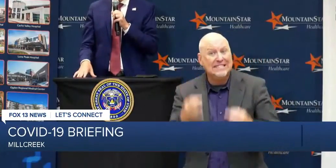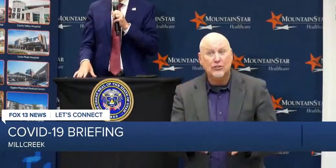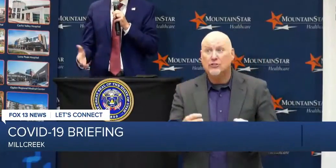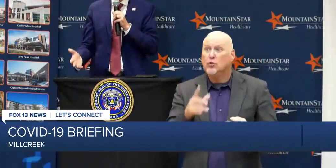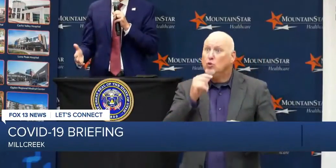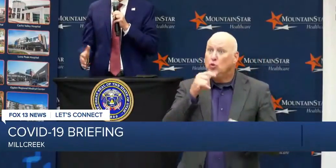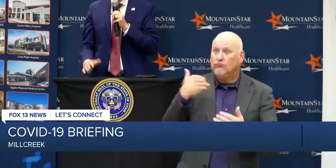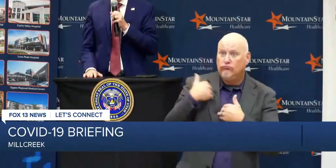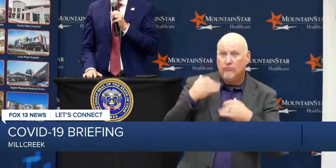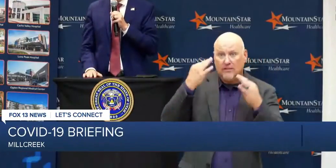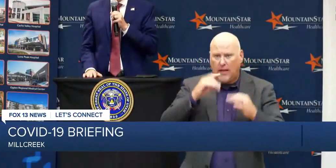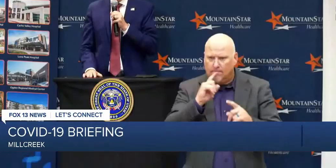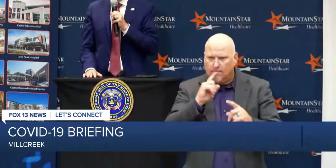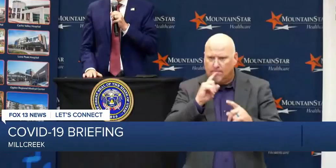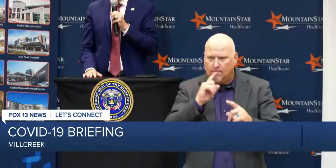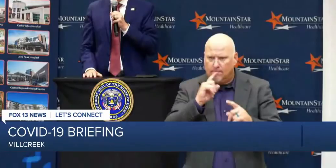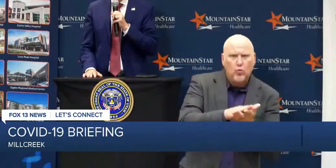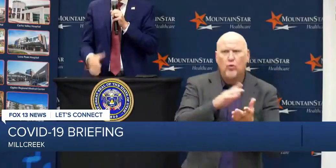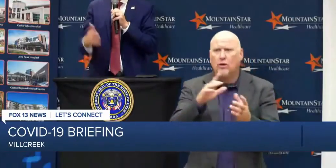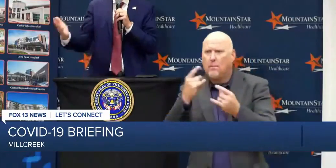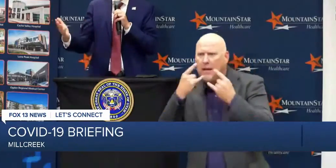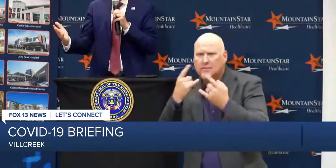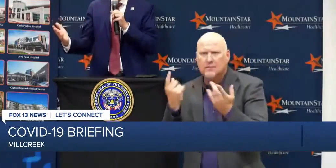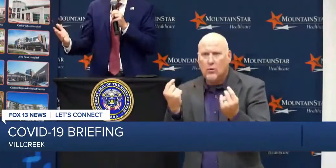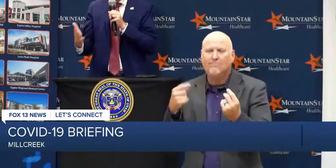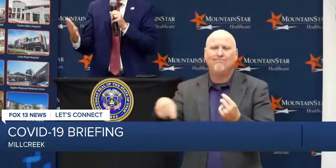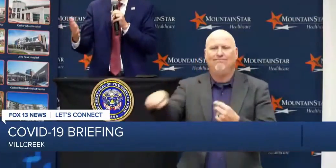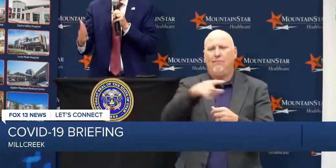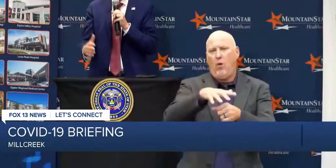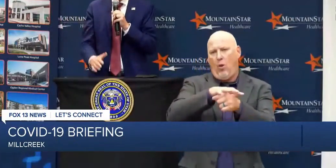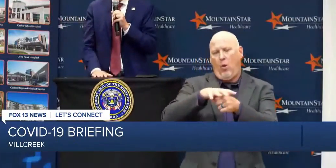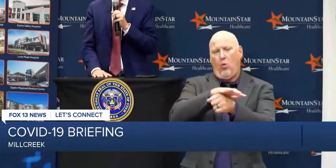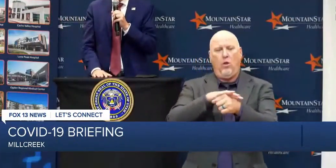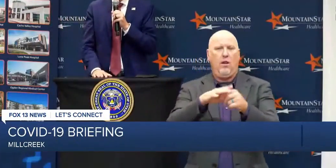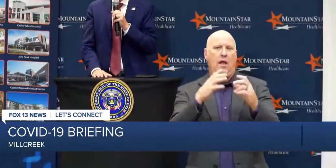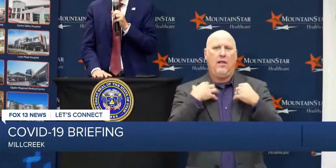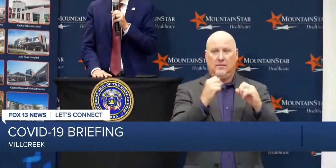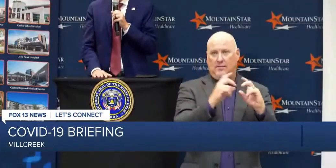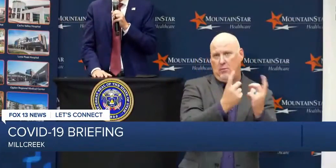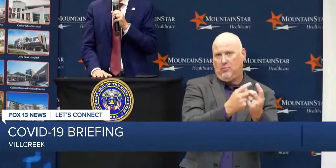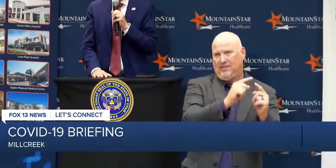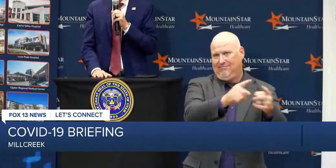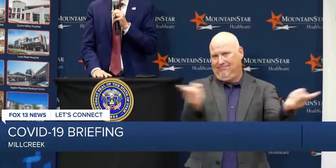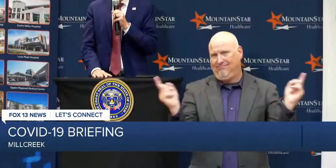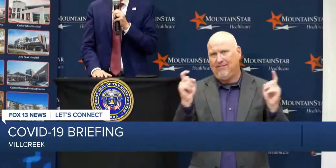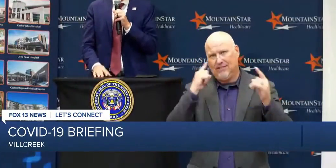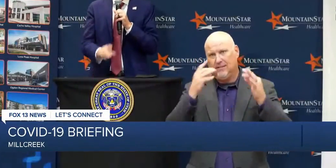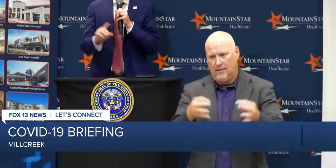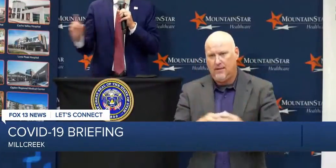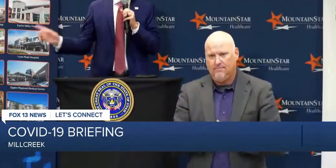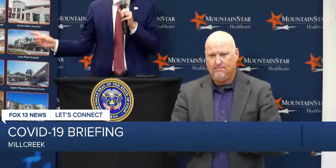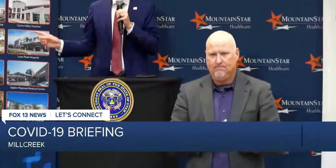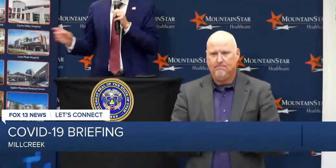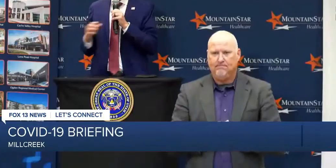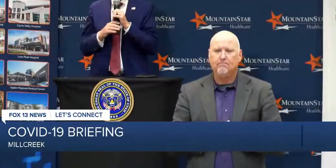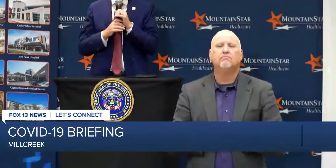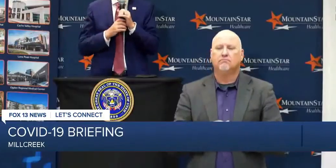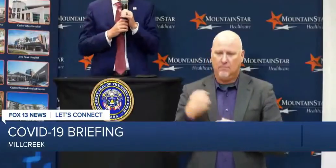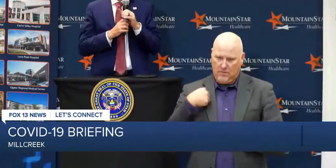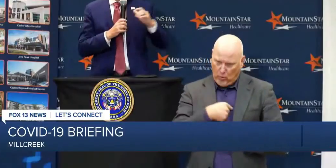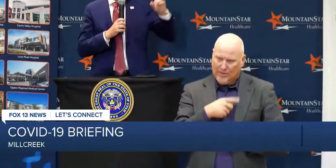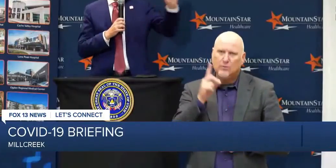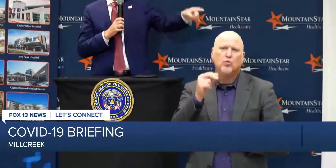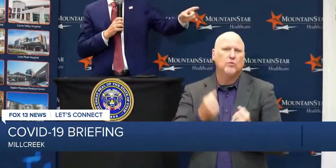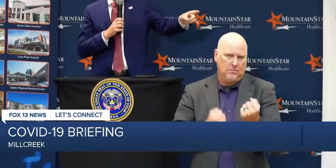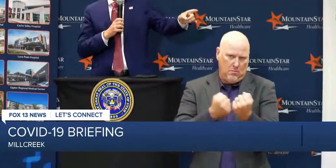not vaccinated, you should wear a mask. And so we support that recommendation, but those are decisions that are going to have to be made elsewhere. And I'm going to have Dr. Hoffman come and